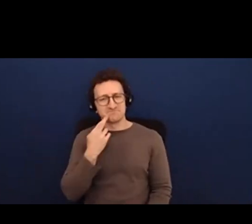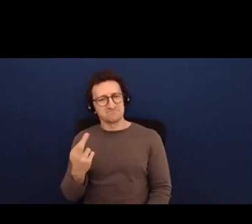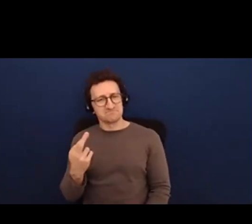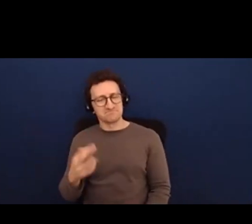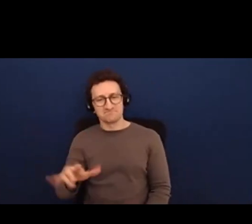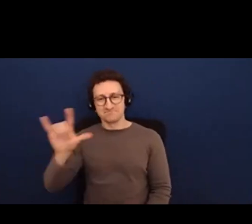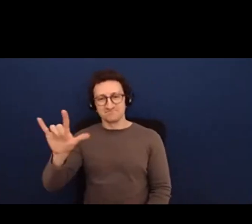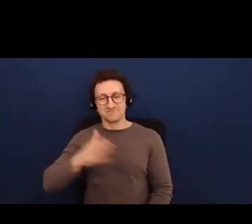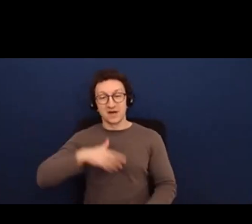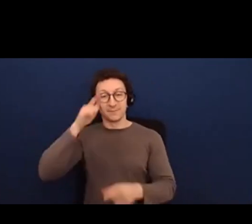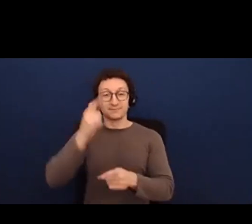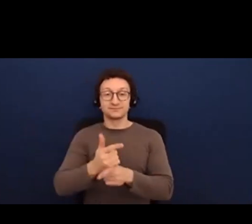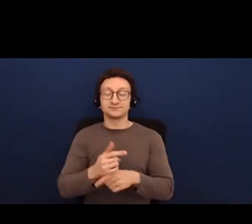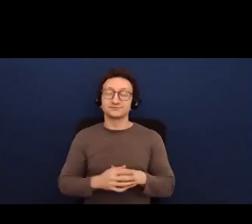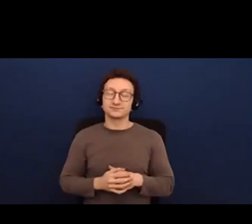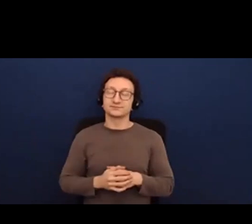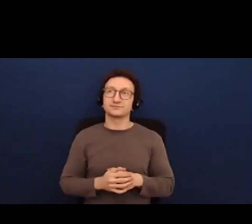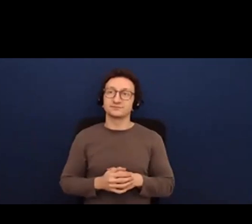I started out, I guess,